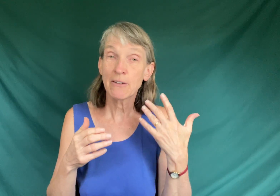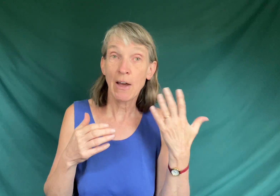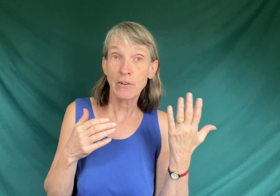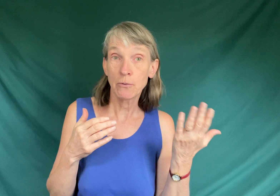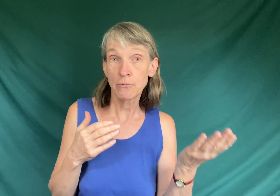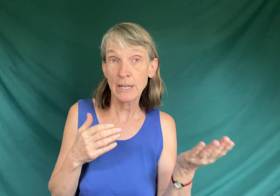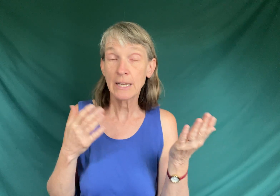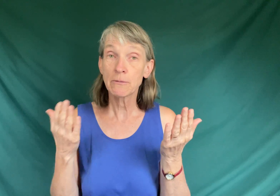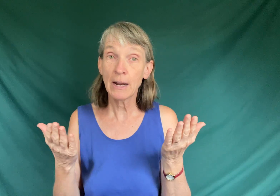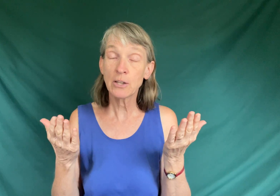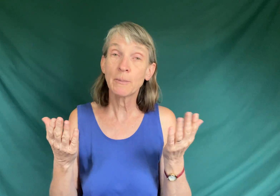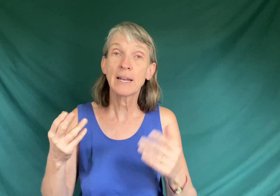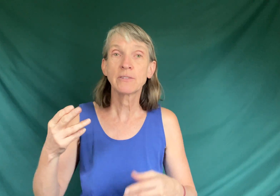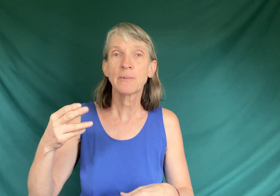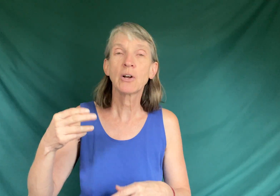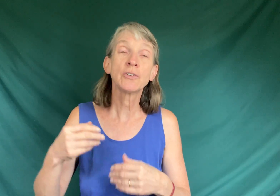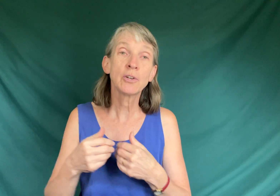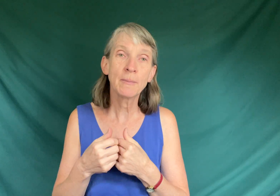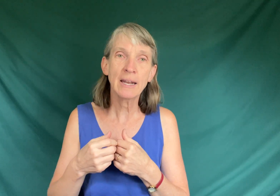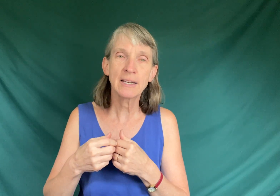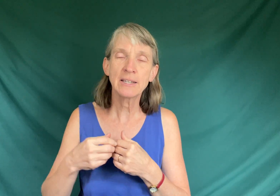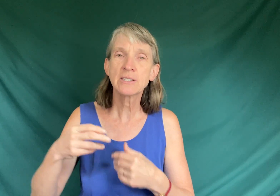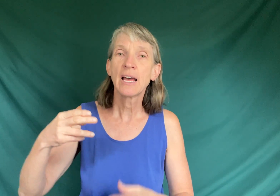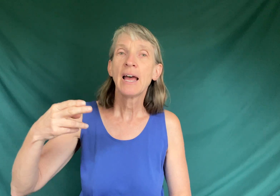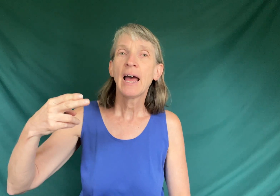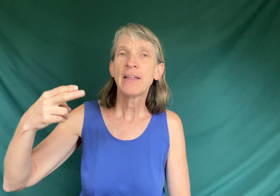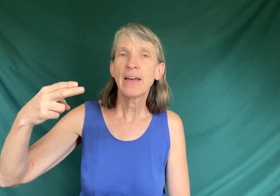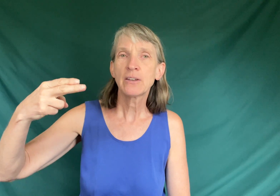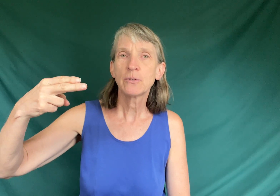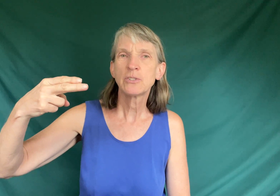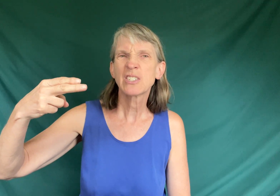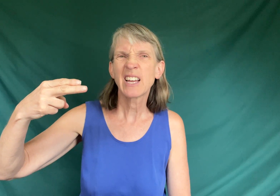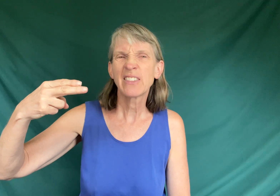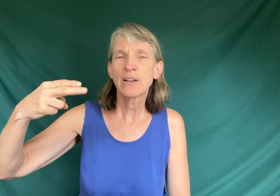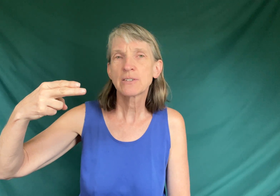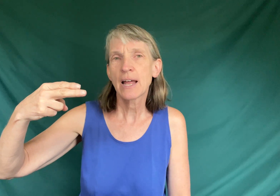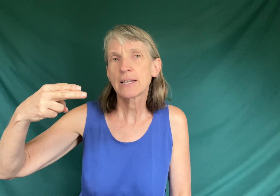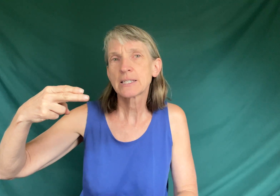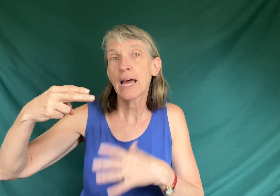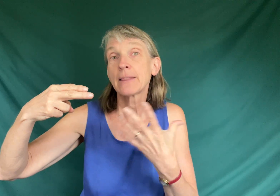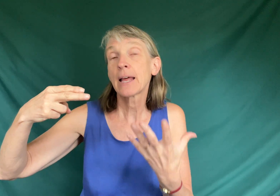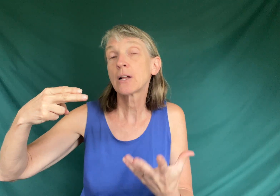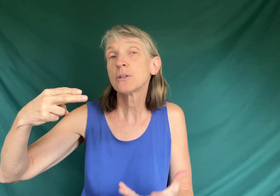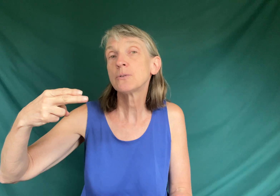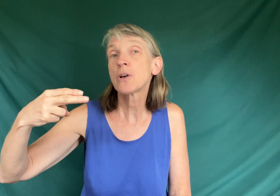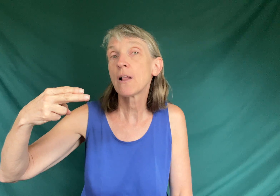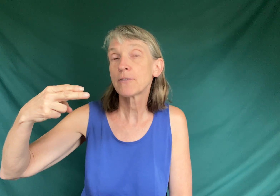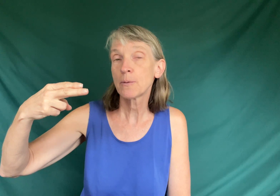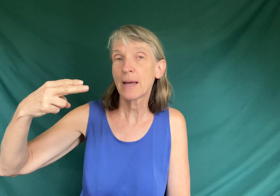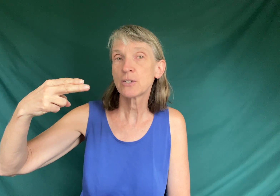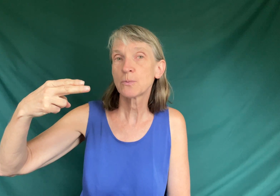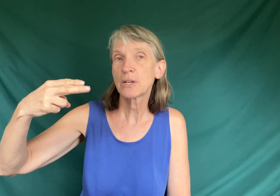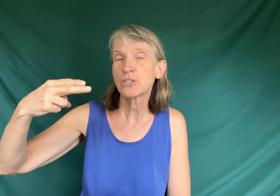having reading and writing, you might have something called humanities. And that there's not a sign that includes all of humanities. We can just